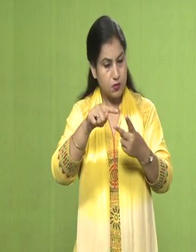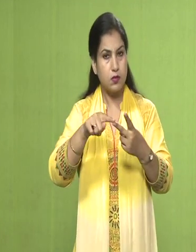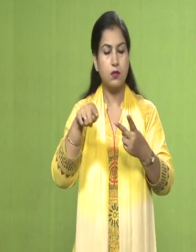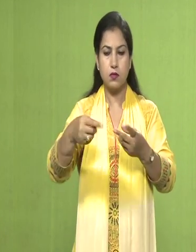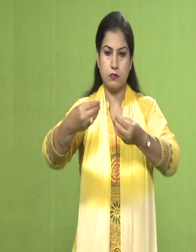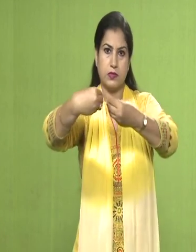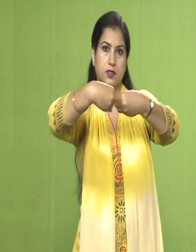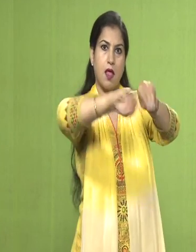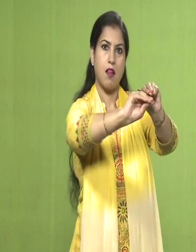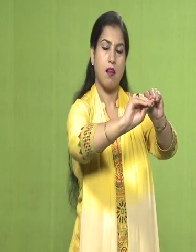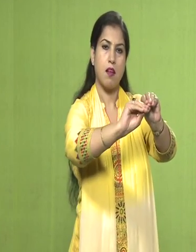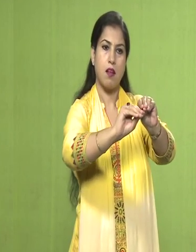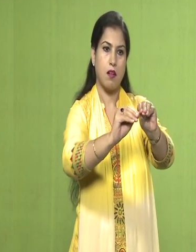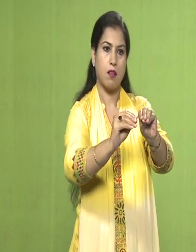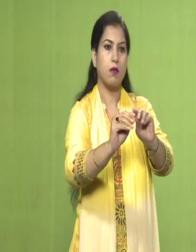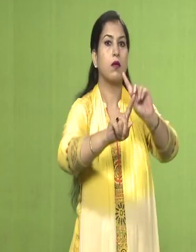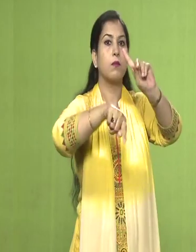were sold at good price in the market.